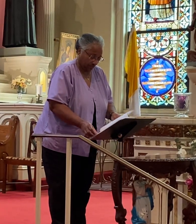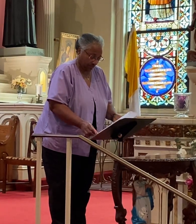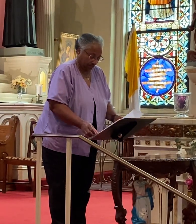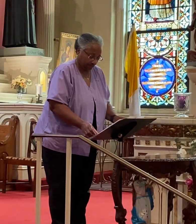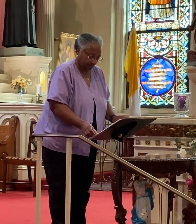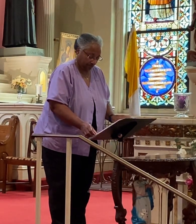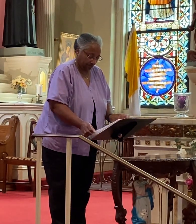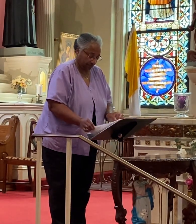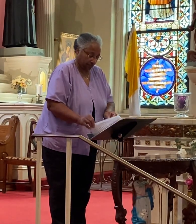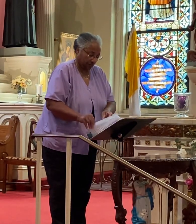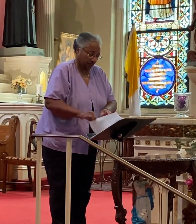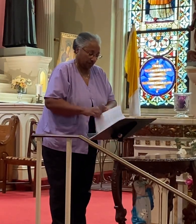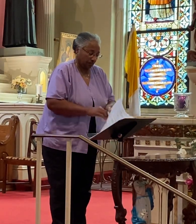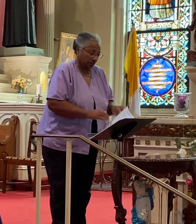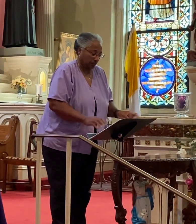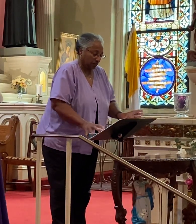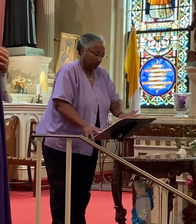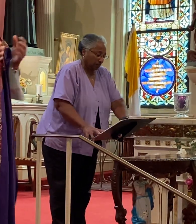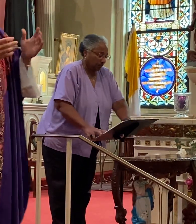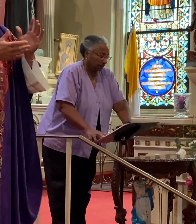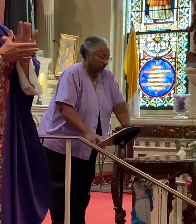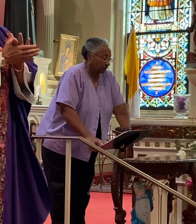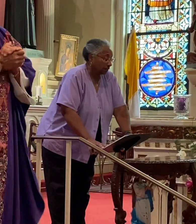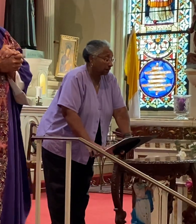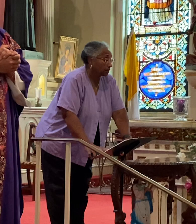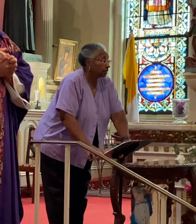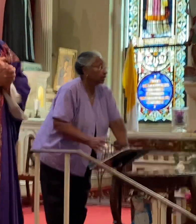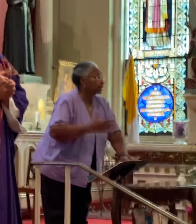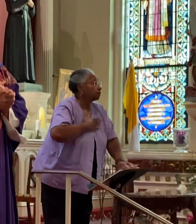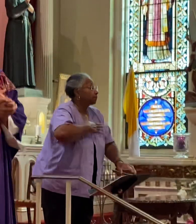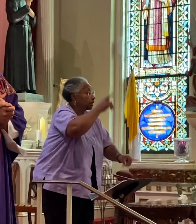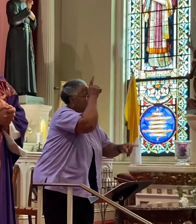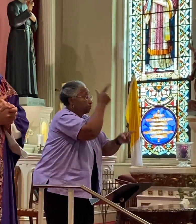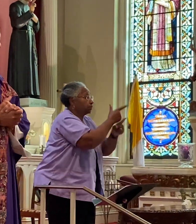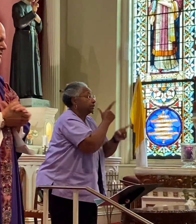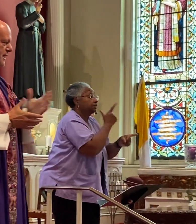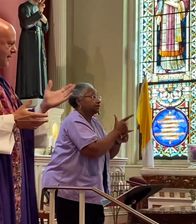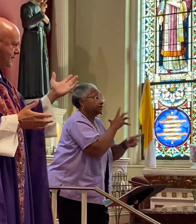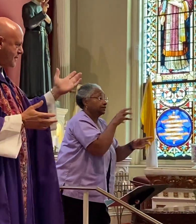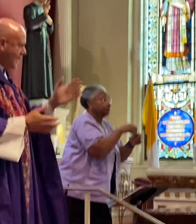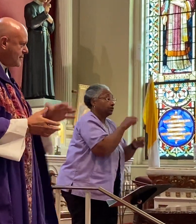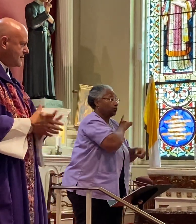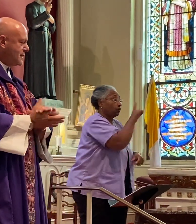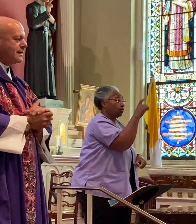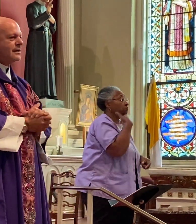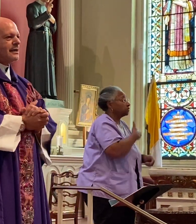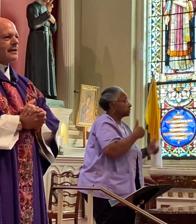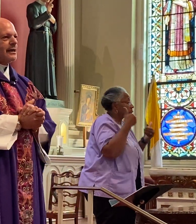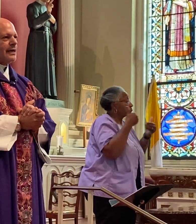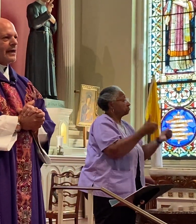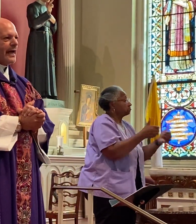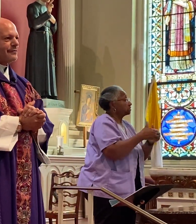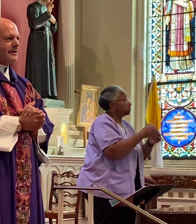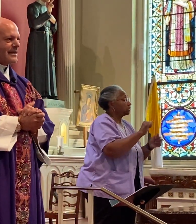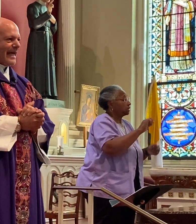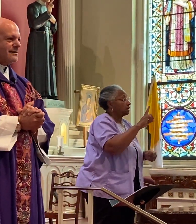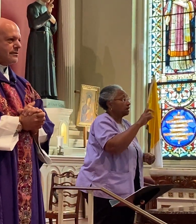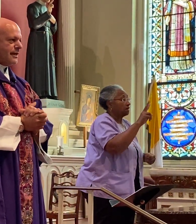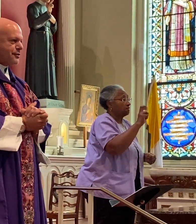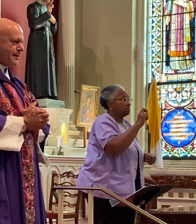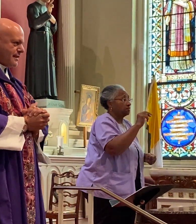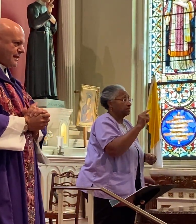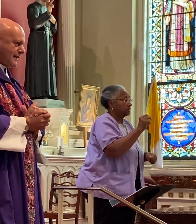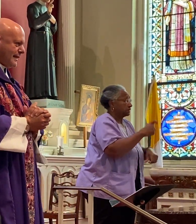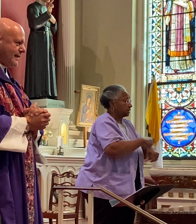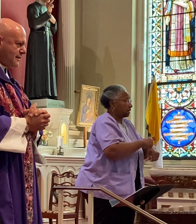My brothers and sisters in the Lord, we continue to progress during this Advent time. The second Advent